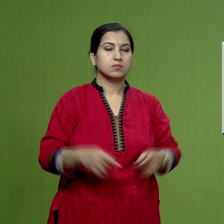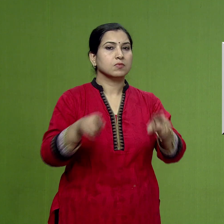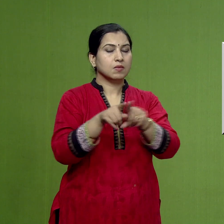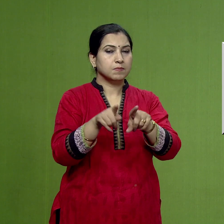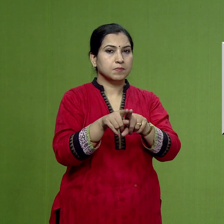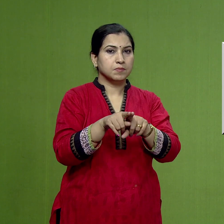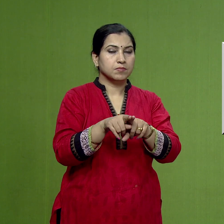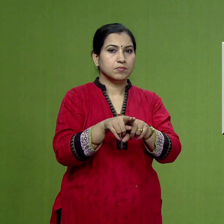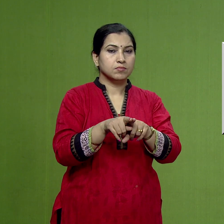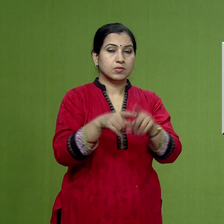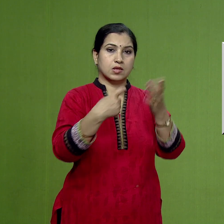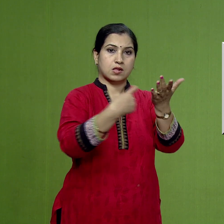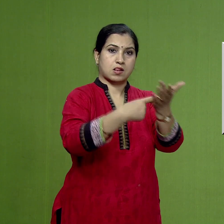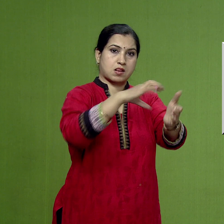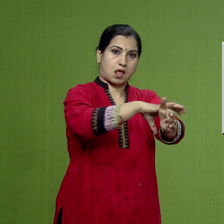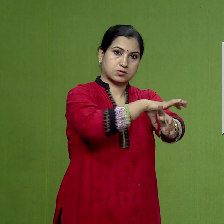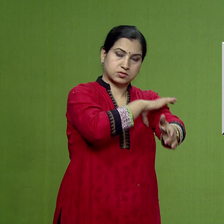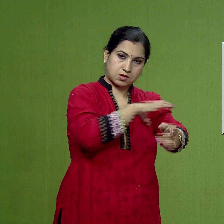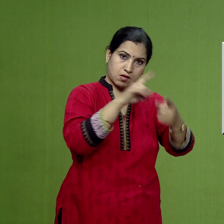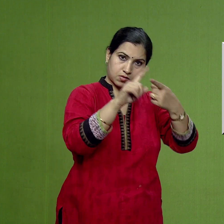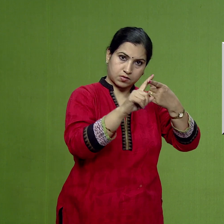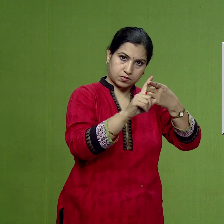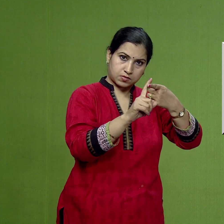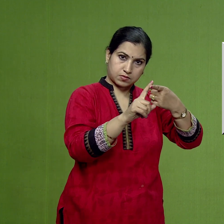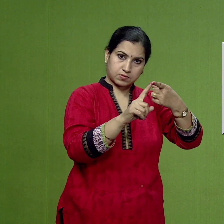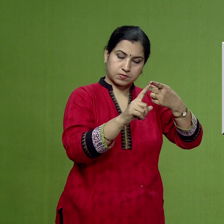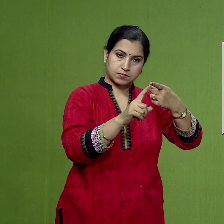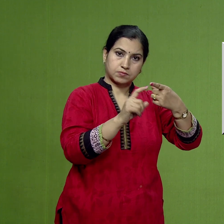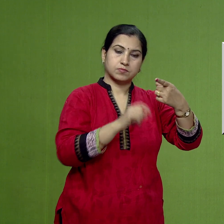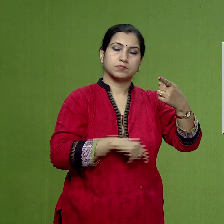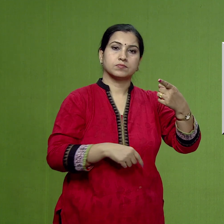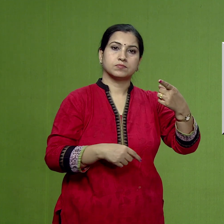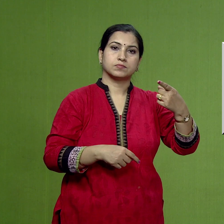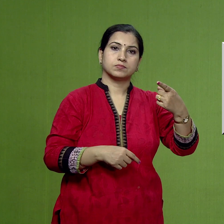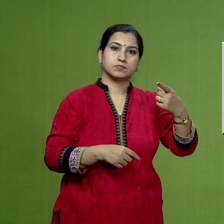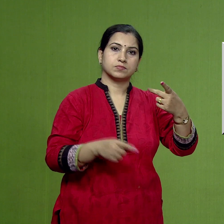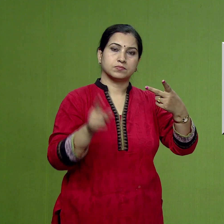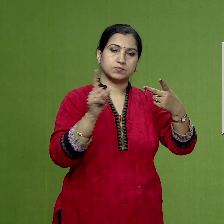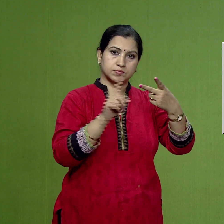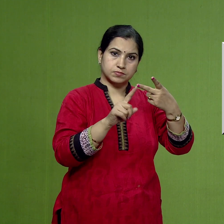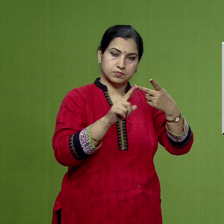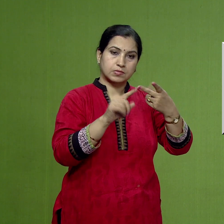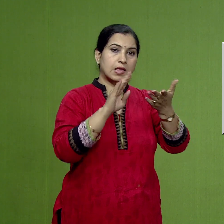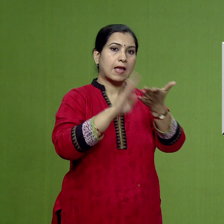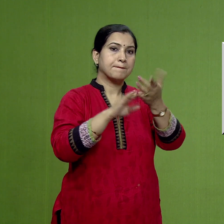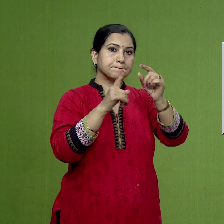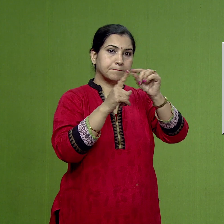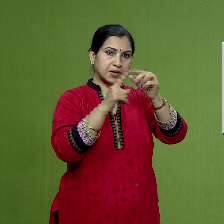are Rajasthan, Madhya Pradesh,